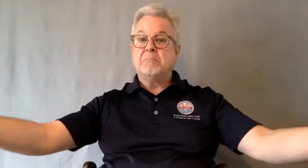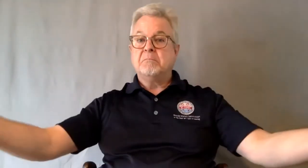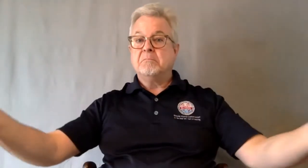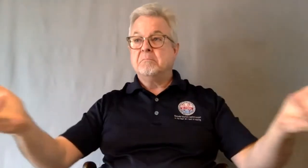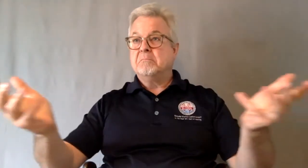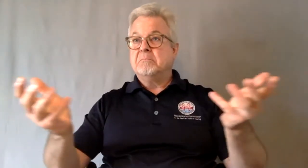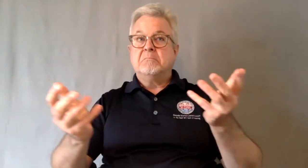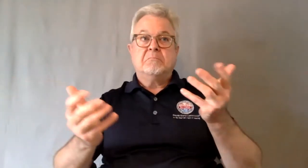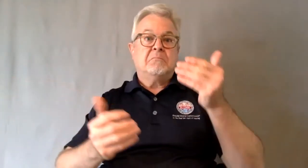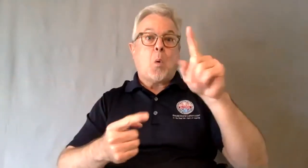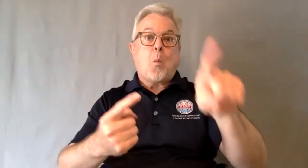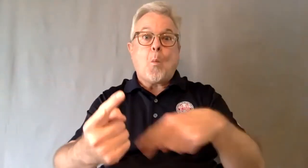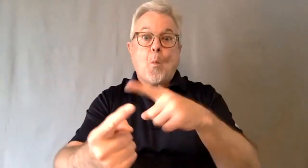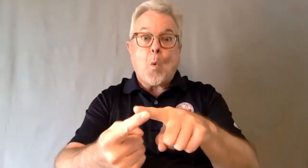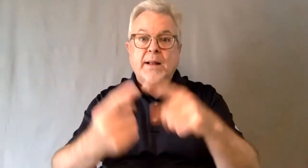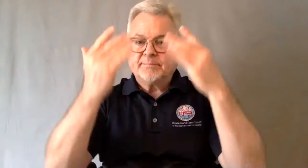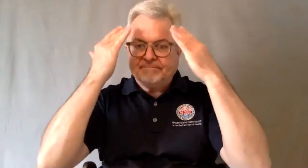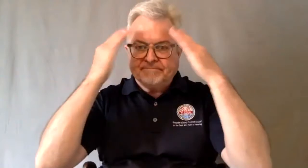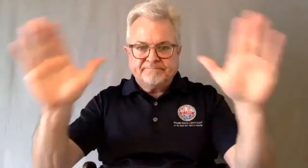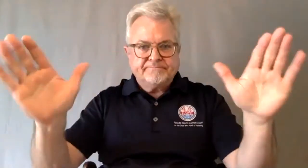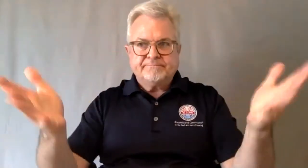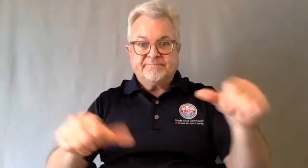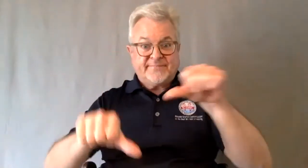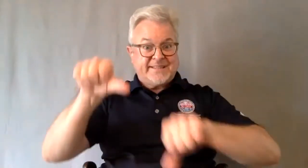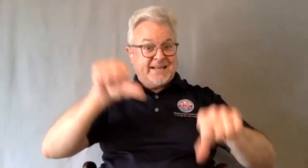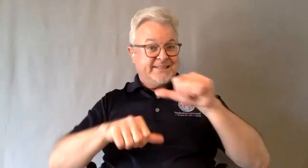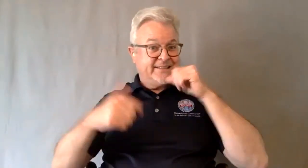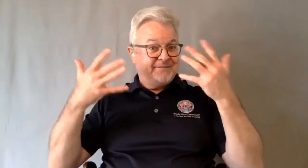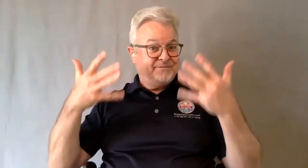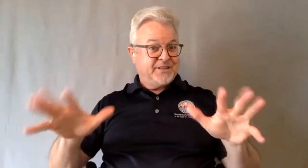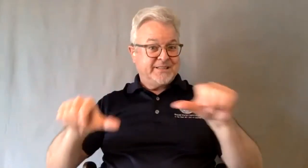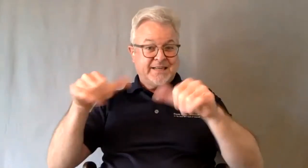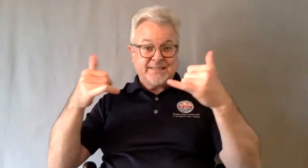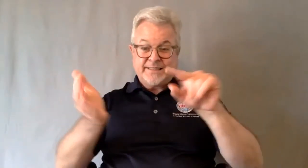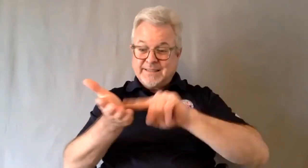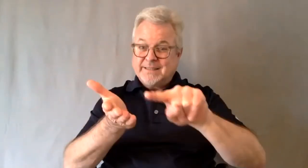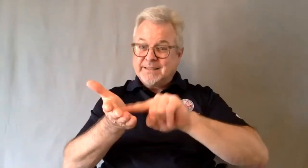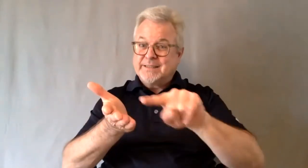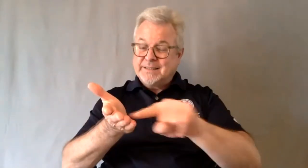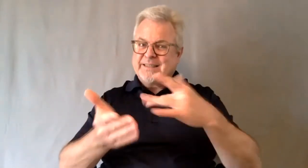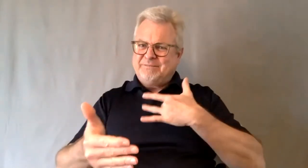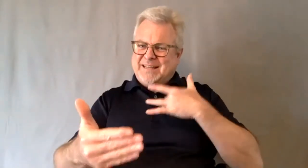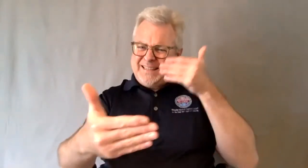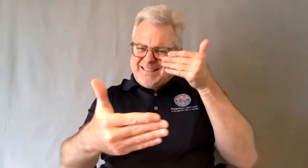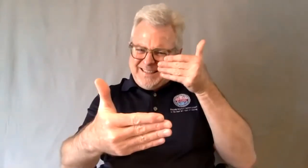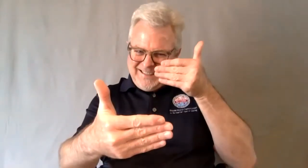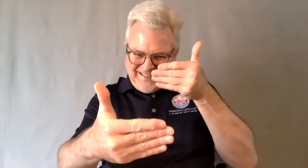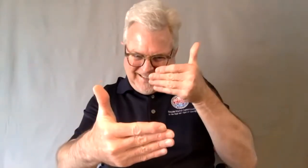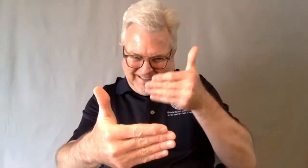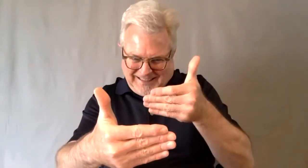until COVID has been defeated and eliminated. When that will be is unknown, but science is continuing to do research, and